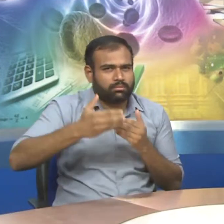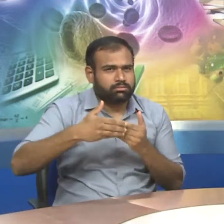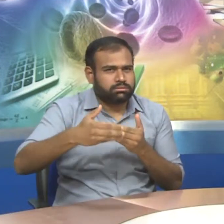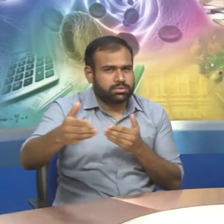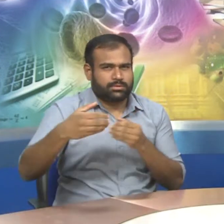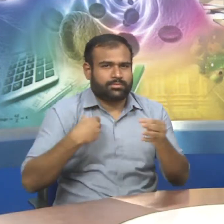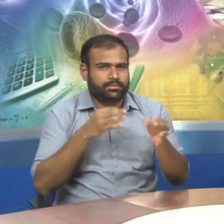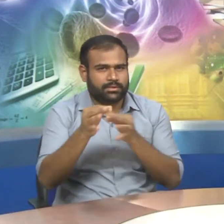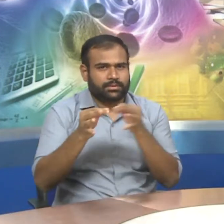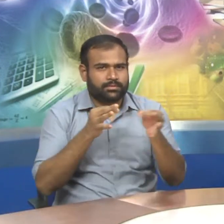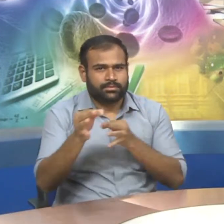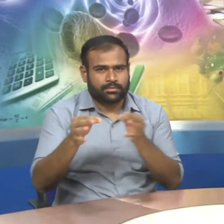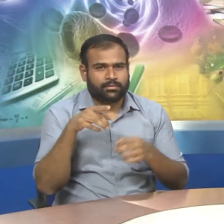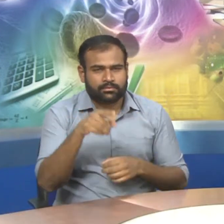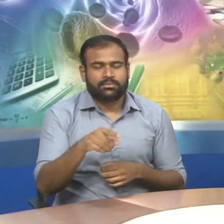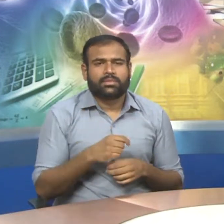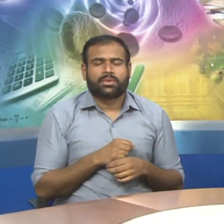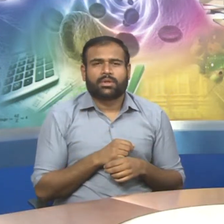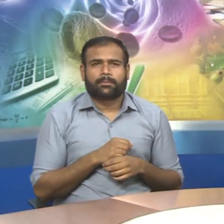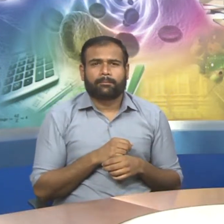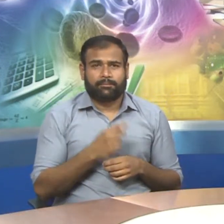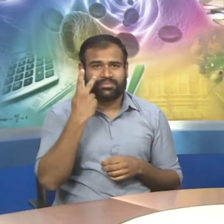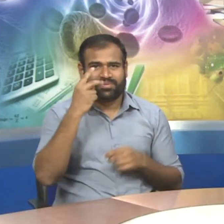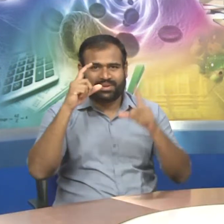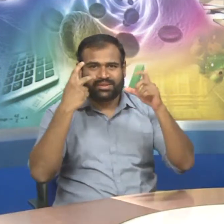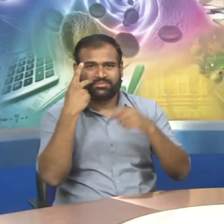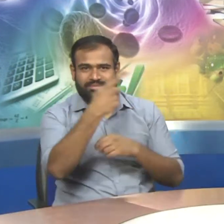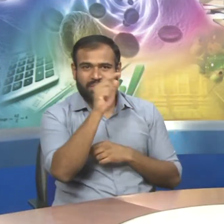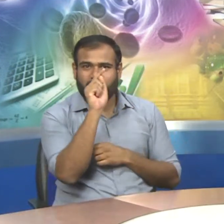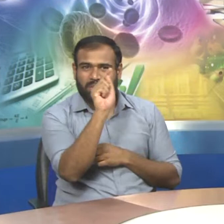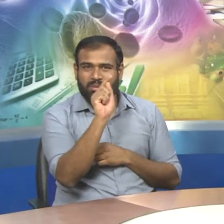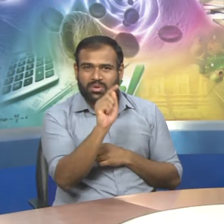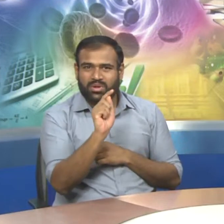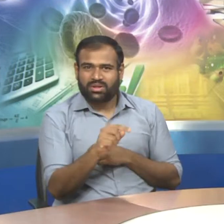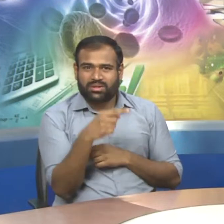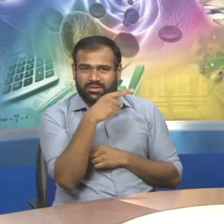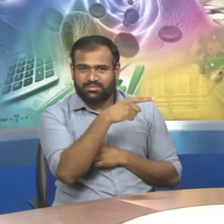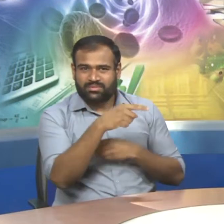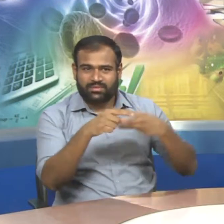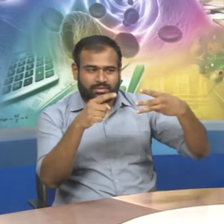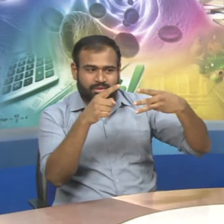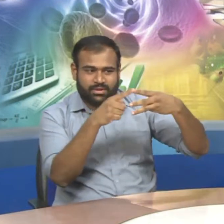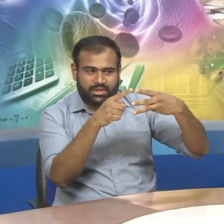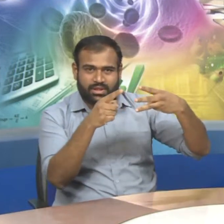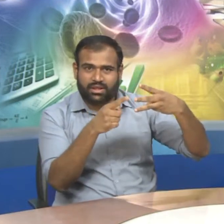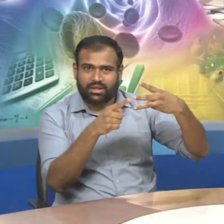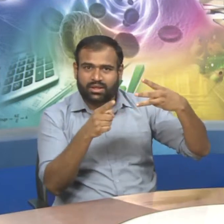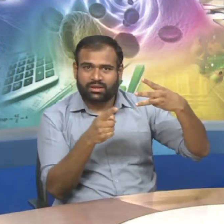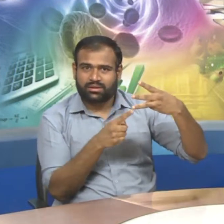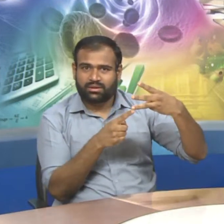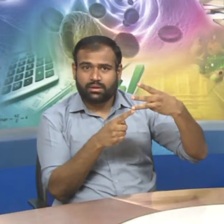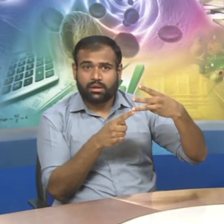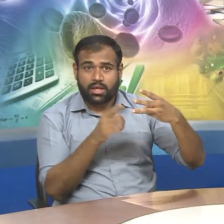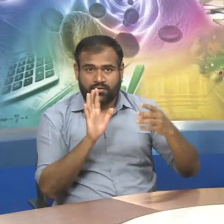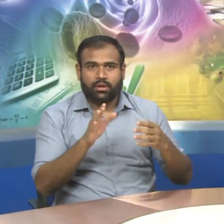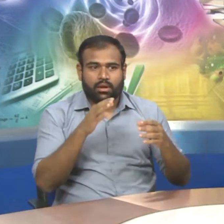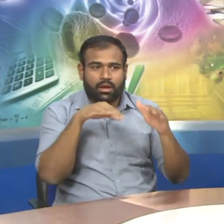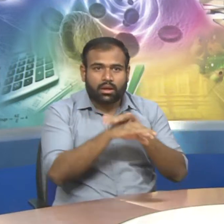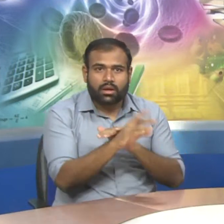Now let's understand ISL word level structure. You can see the slide with some points in this. You can see the 3